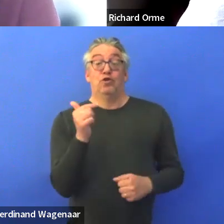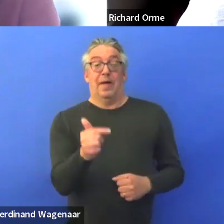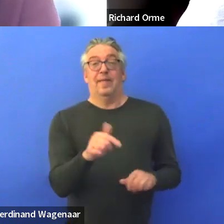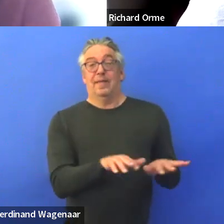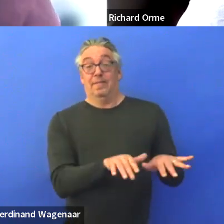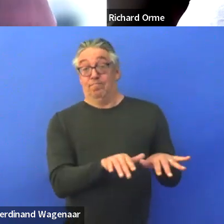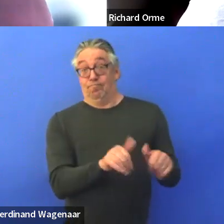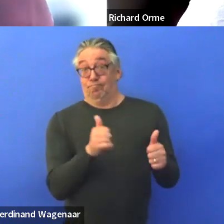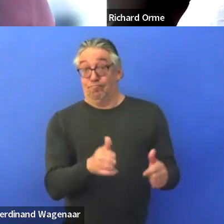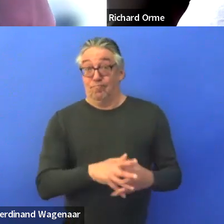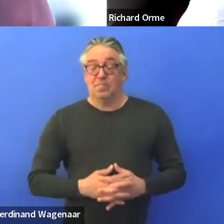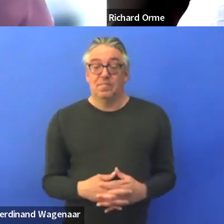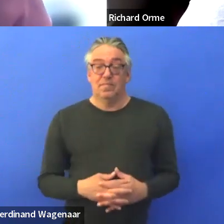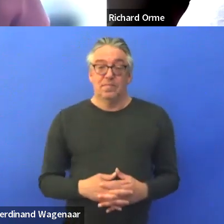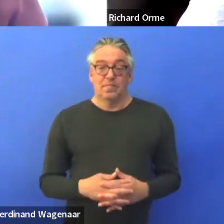in the chat.